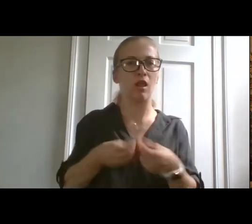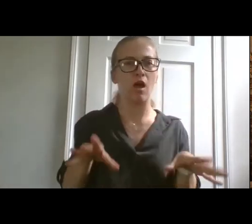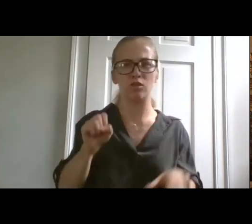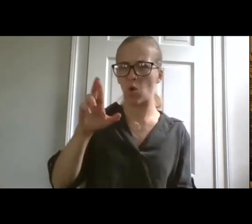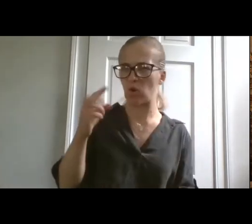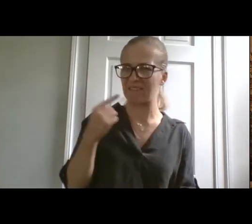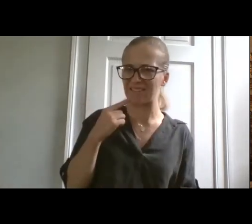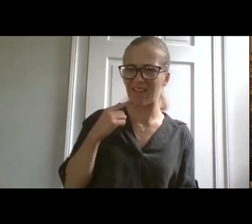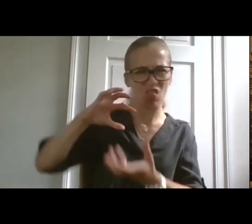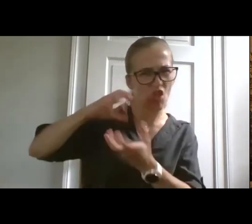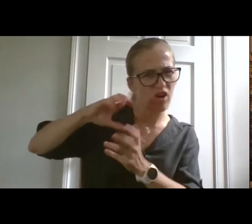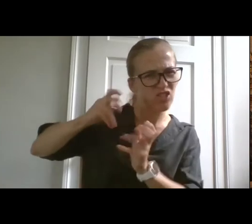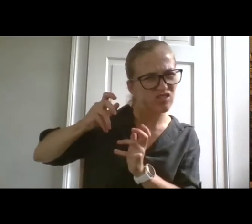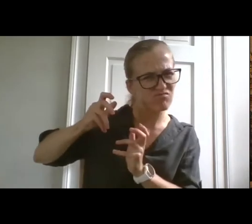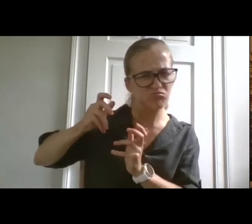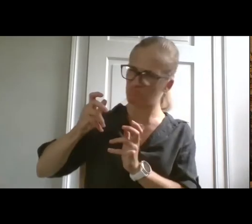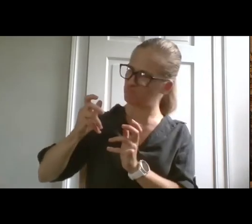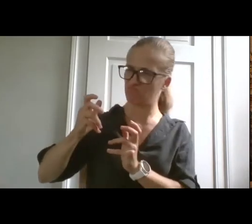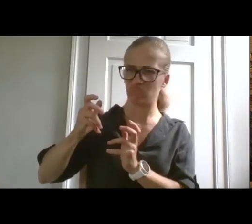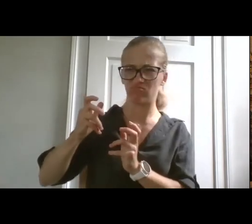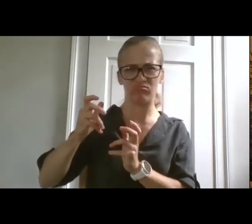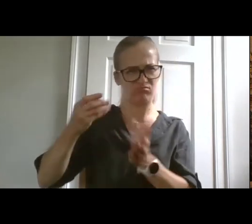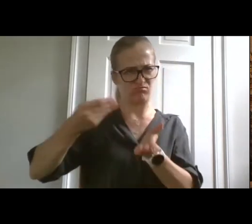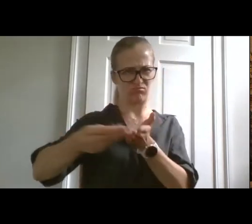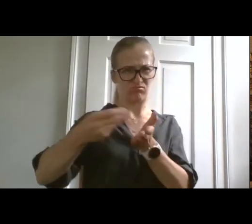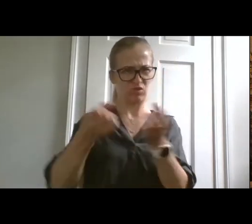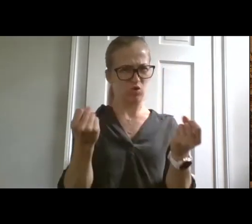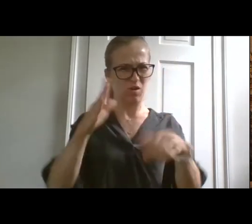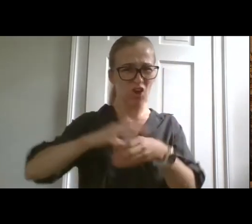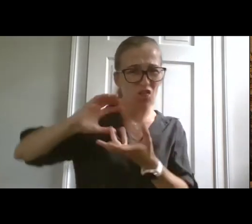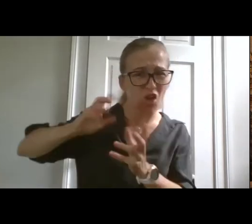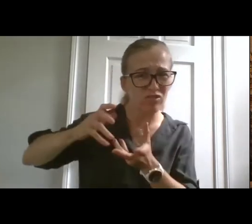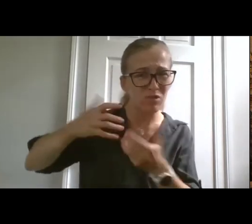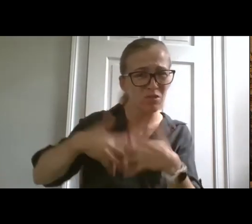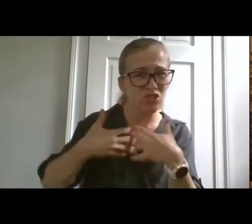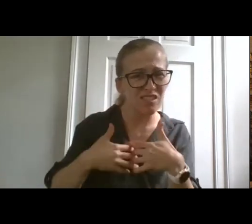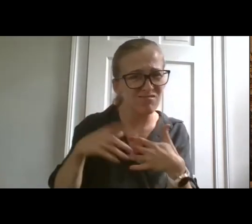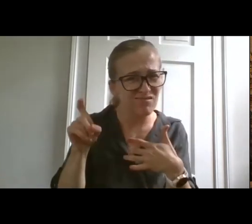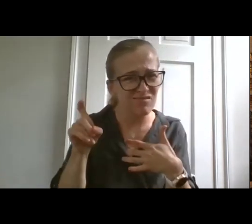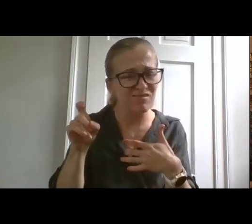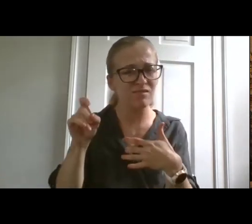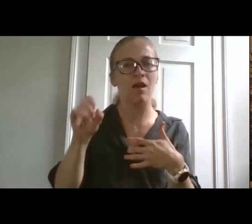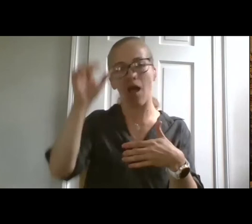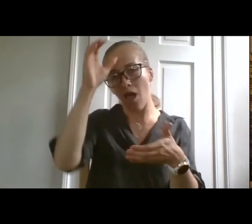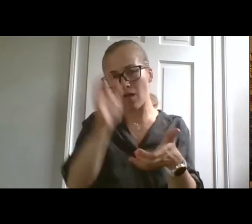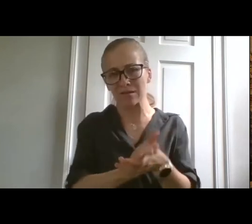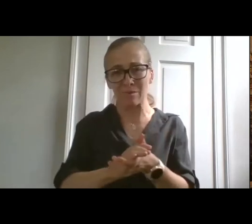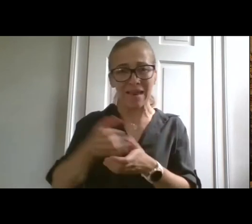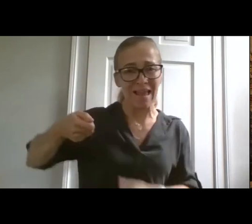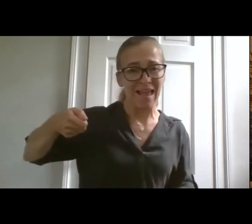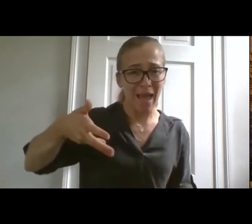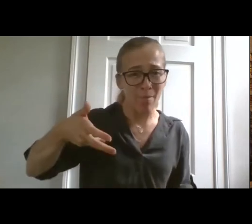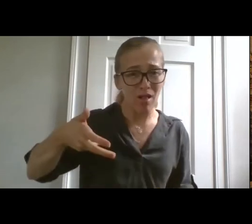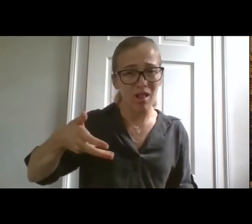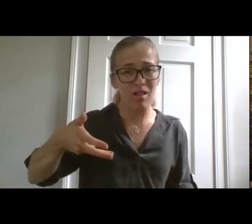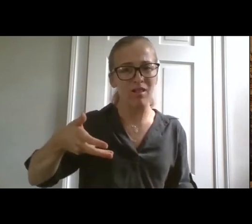she say, laundered? She spent too much on washing machines? Her husband? Gambling? He's gone